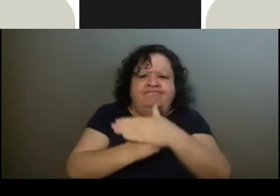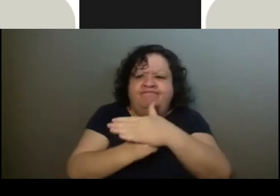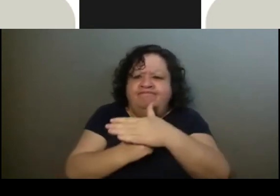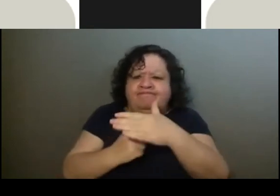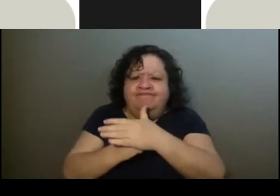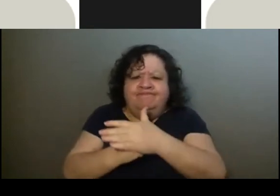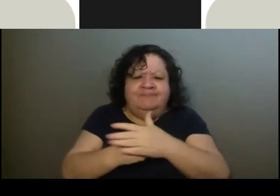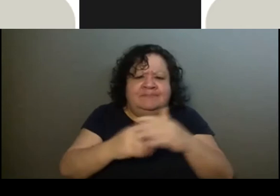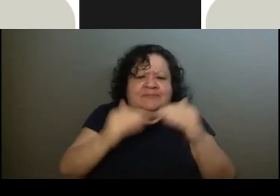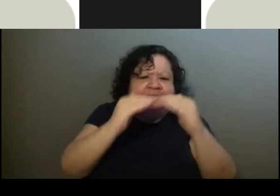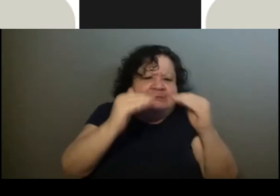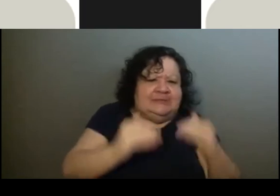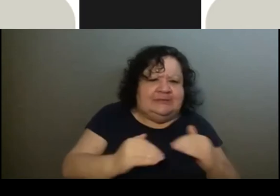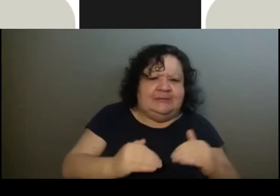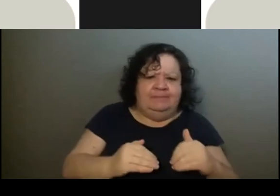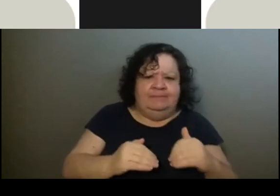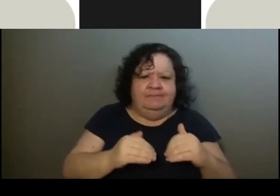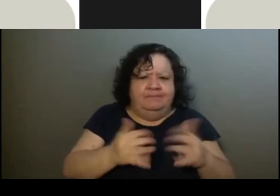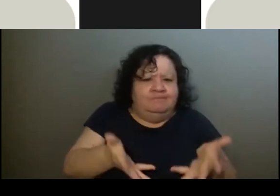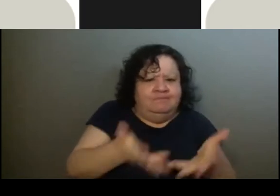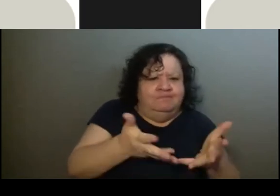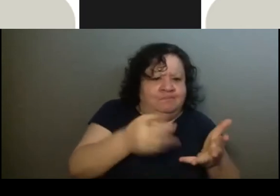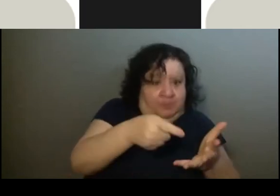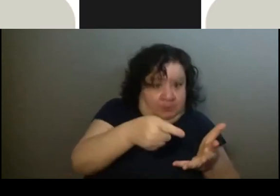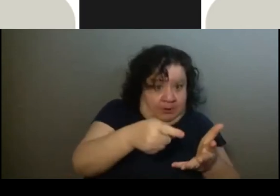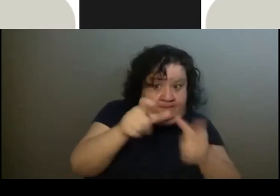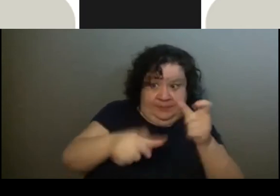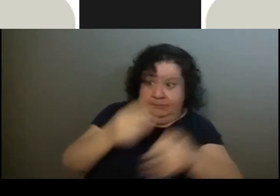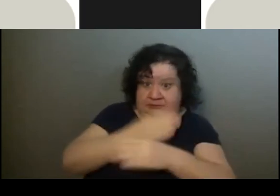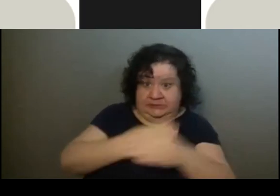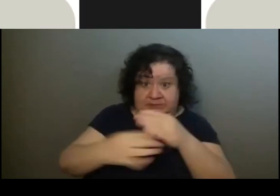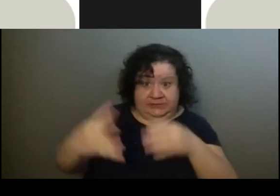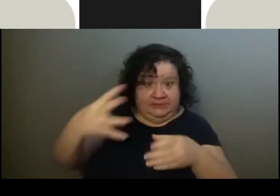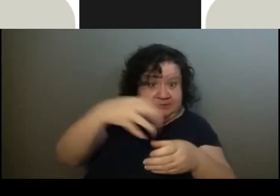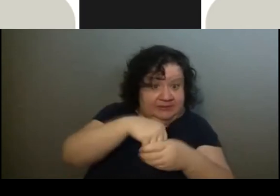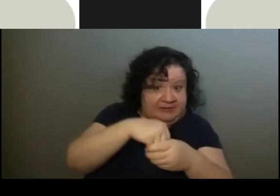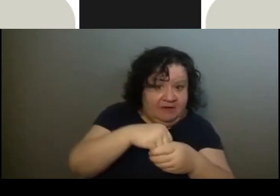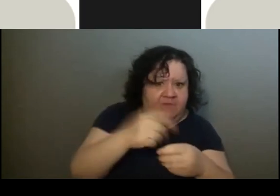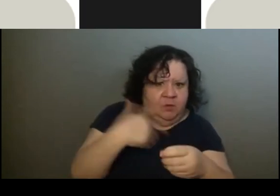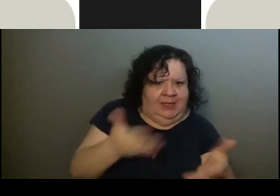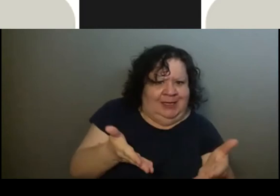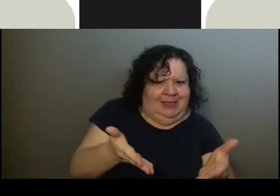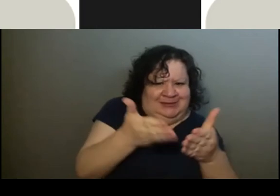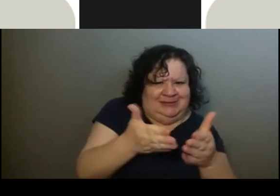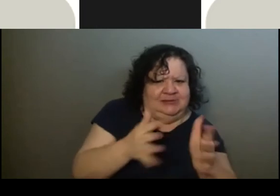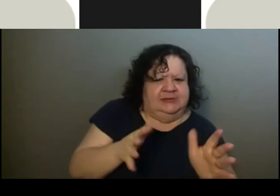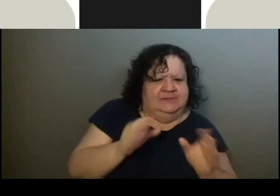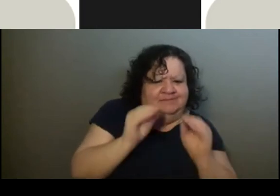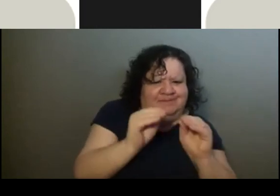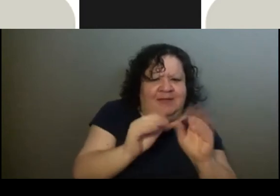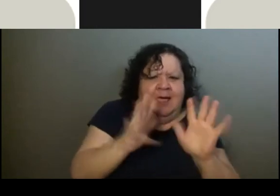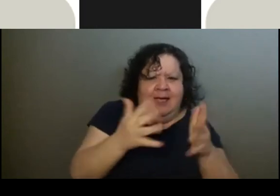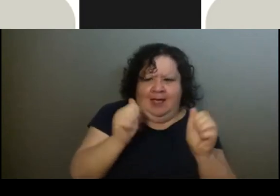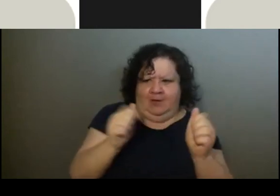an opportunity to pilot and scale up innovative solutions in partnership with technology providers, persons with disabilities,